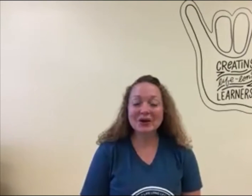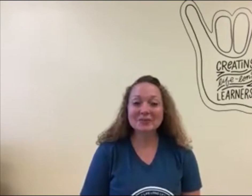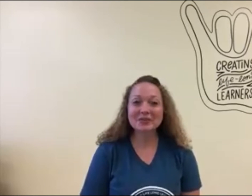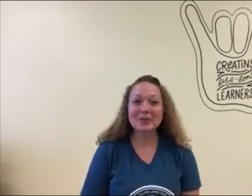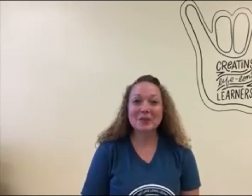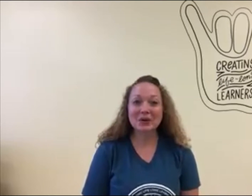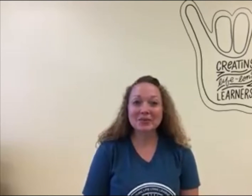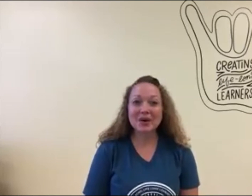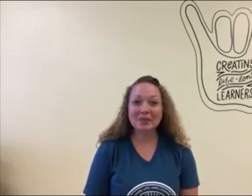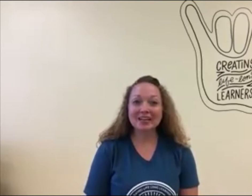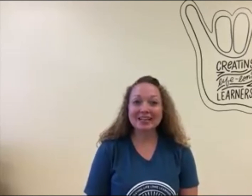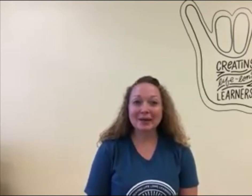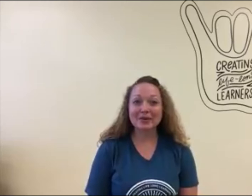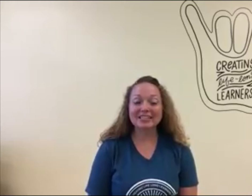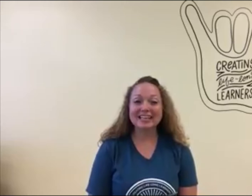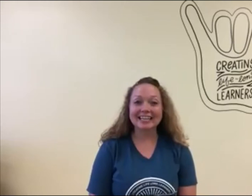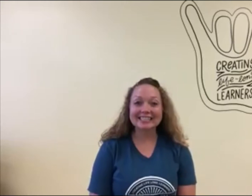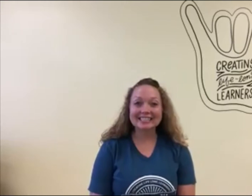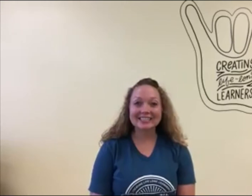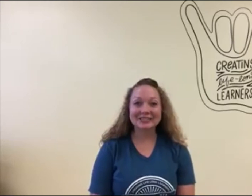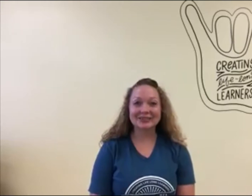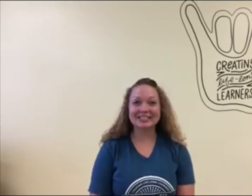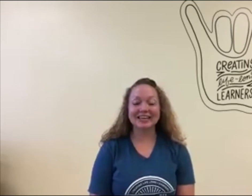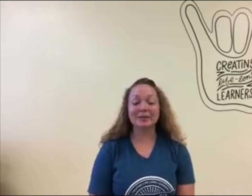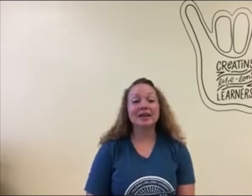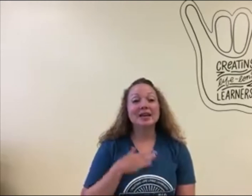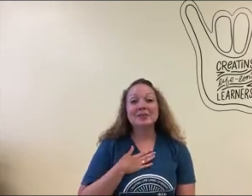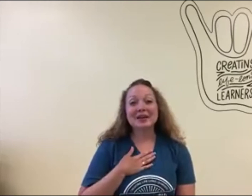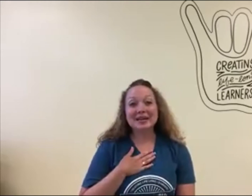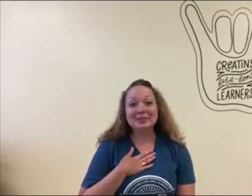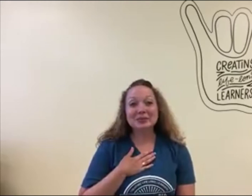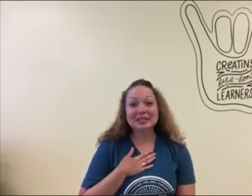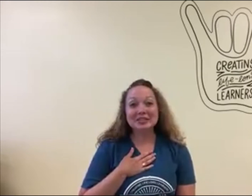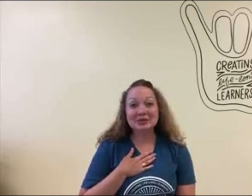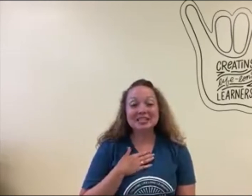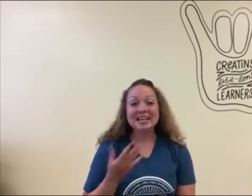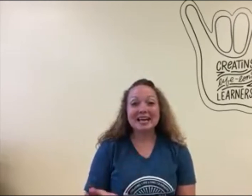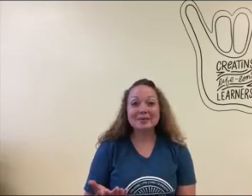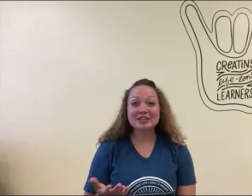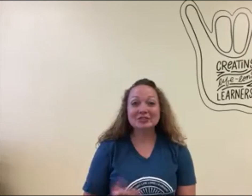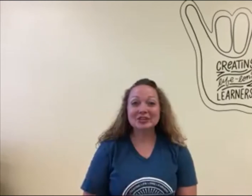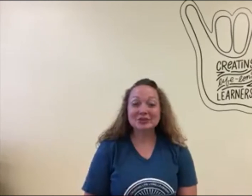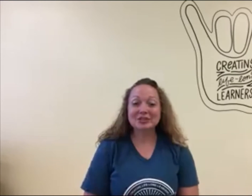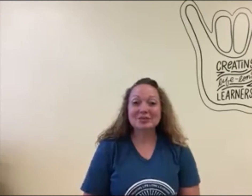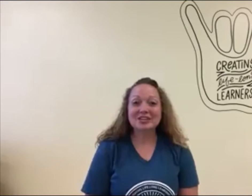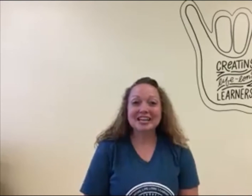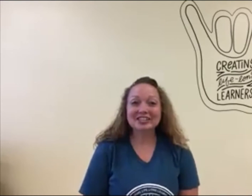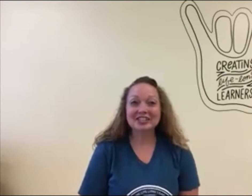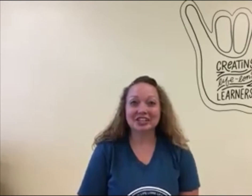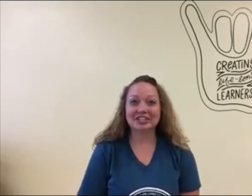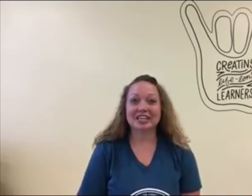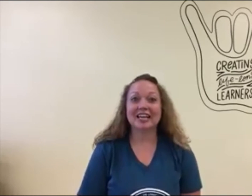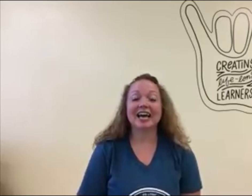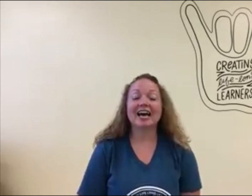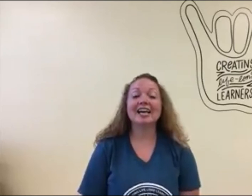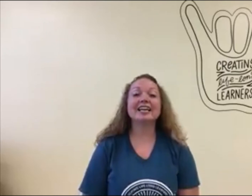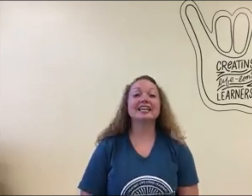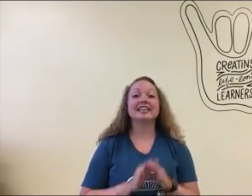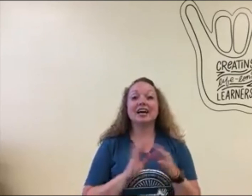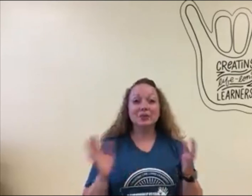Welcome to the Morton Public Library Sign and Sing Storytime. My name is Whitney Jordan and I'm an instructor with Communication Junction, and I cannot